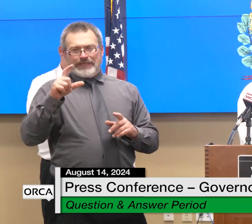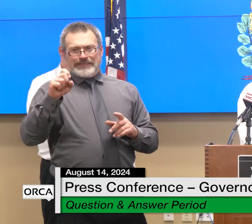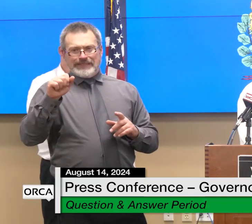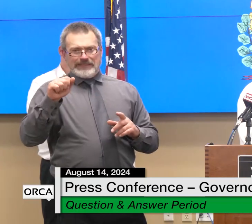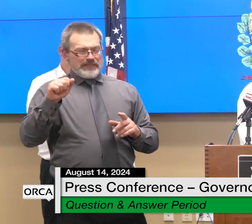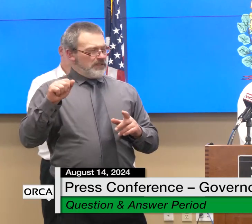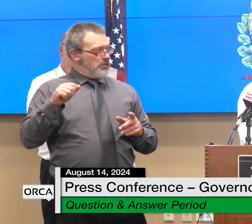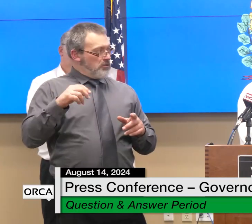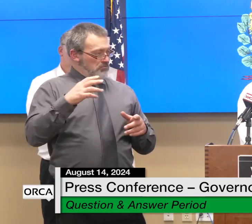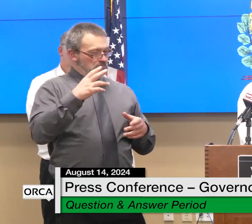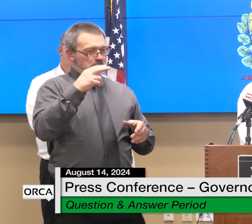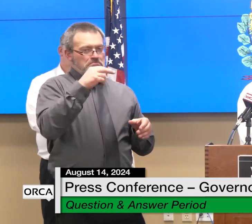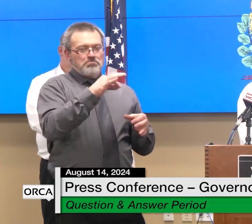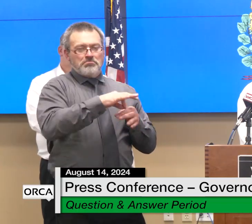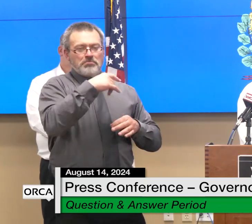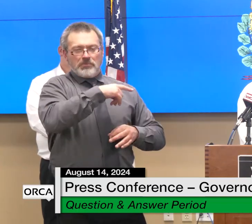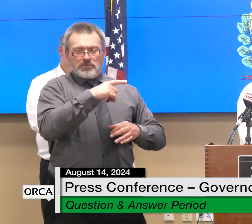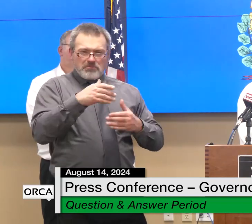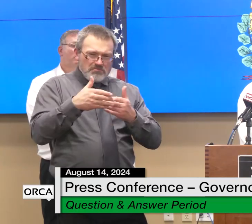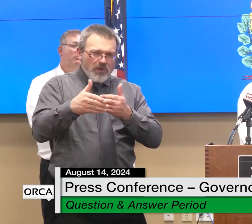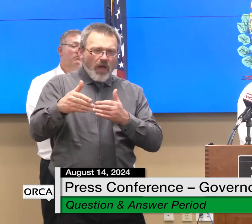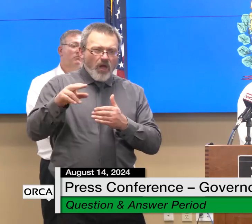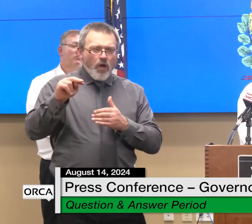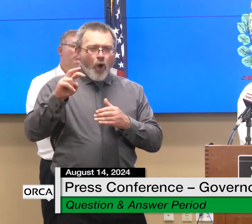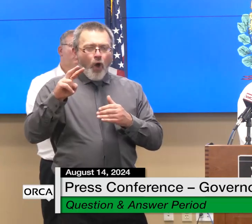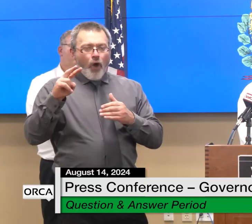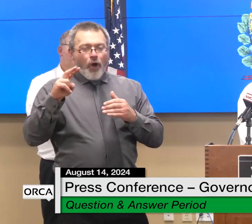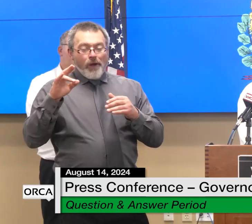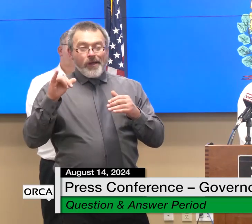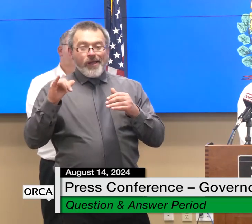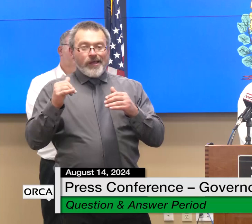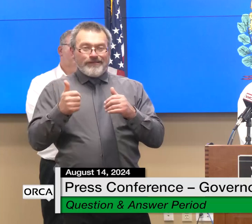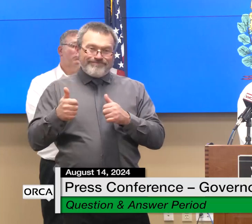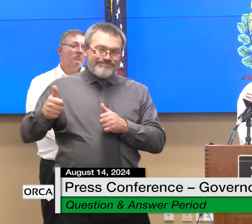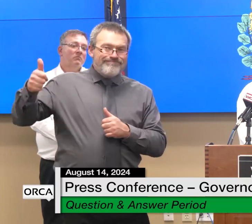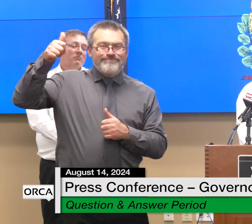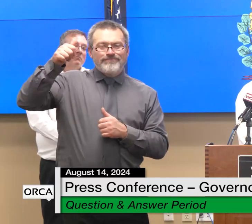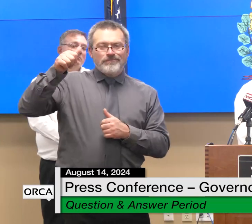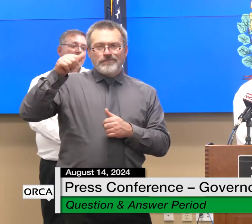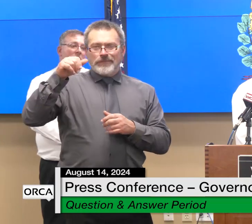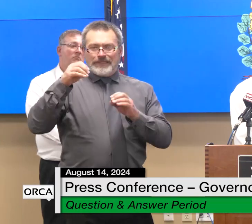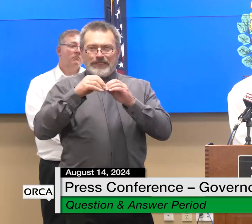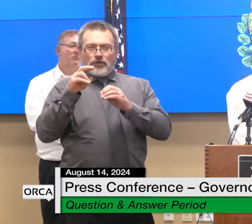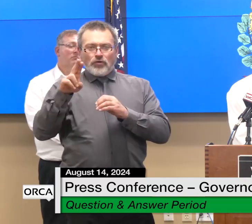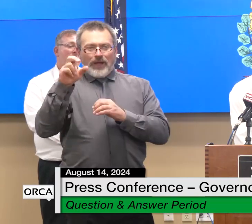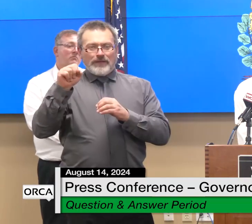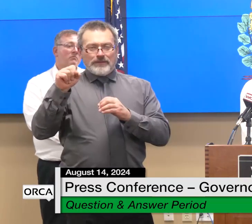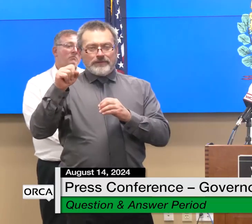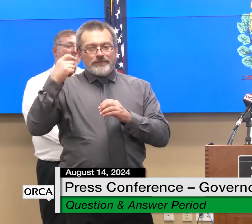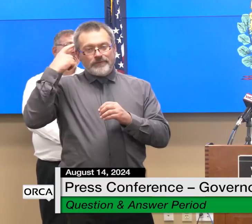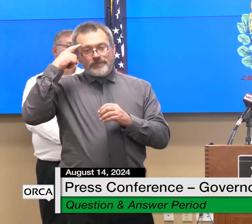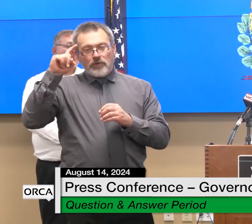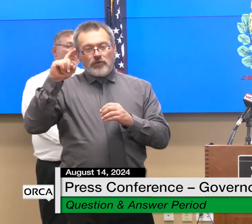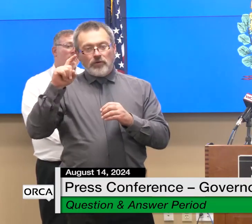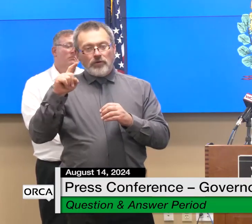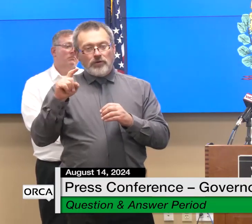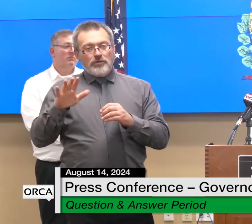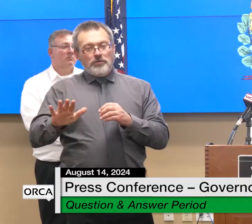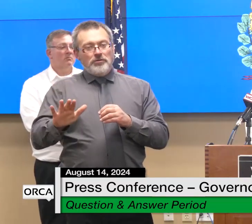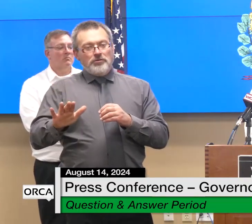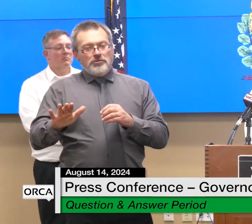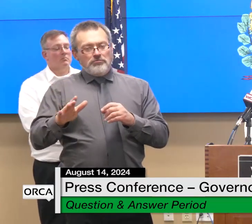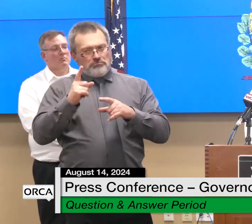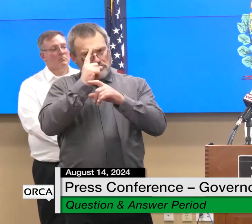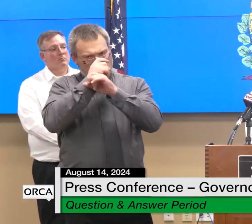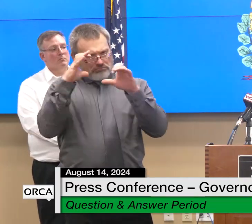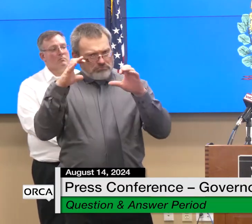just a couple weeks ago, you rated as the number one highest approved governor in the nation. So I guess, what does November look like for you, kind of this path going forward now over the next couple months?